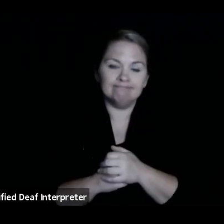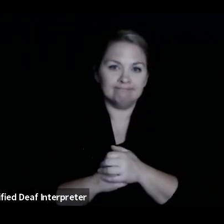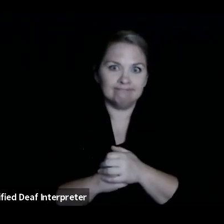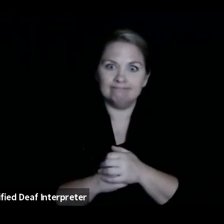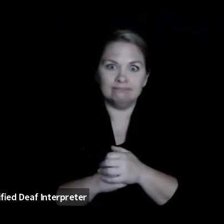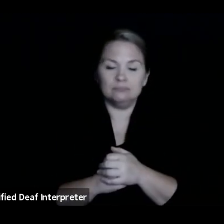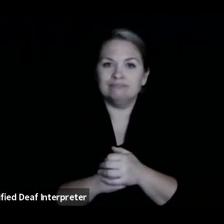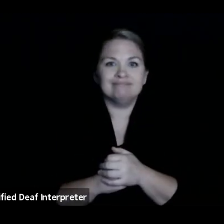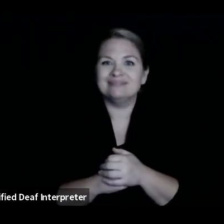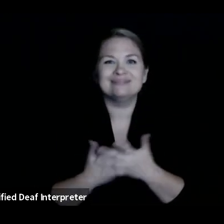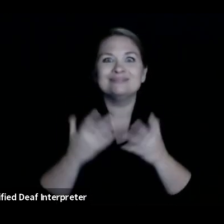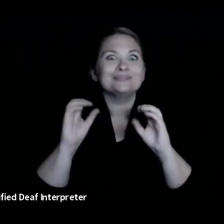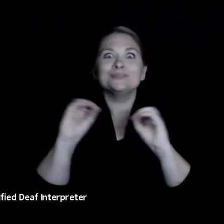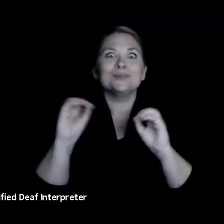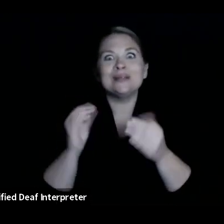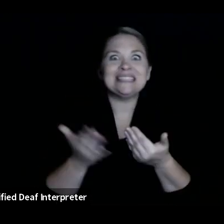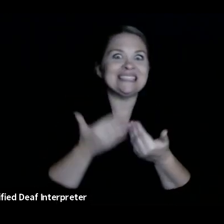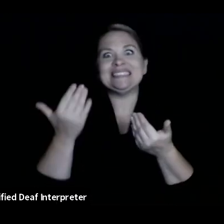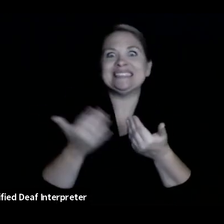much, Chris.